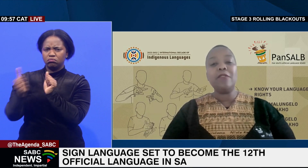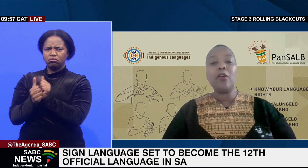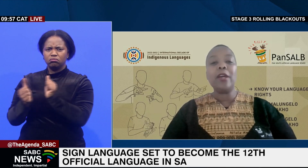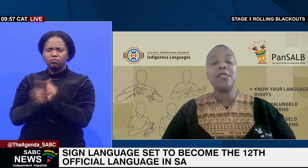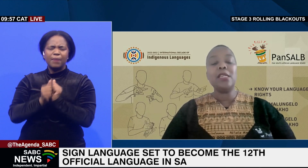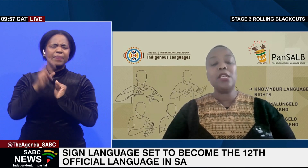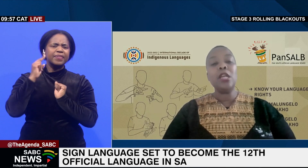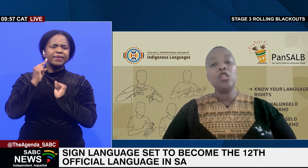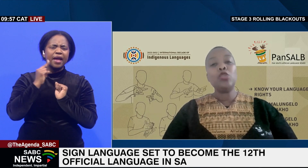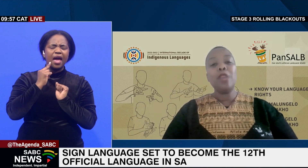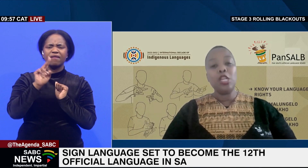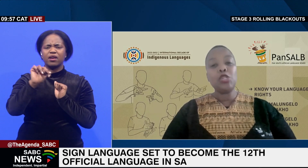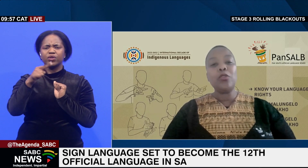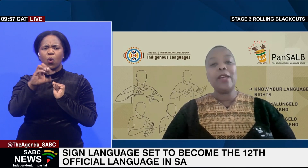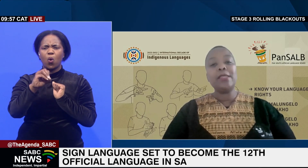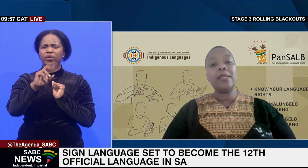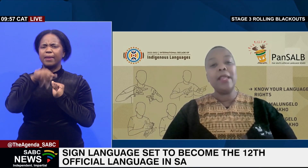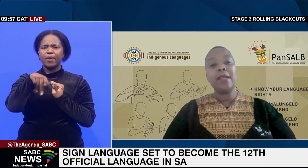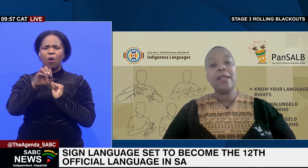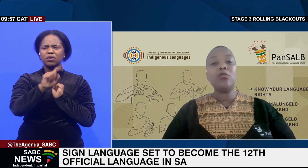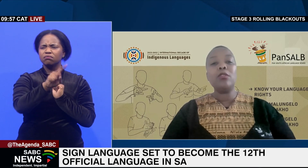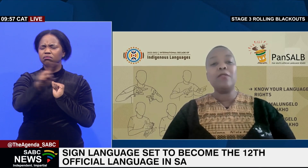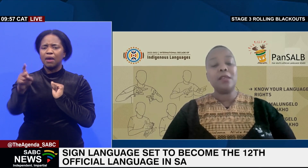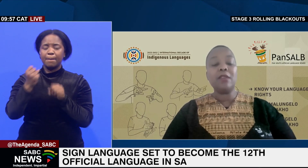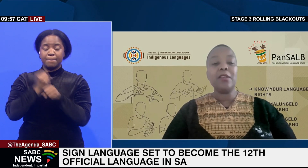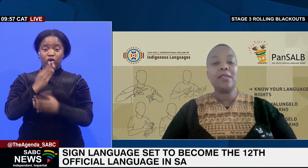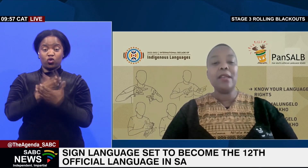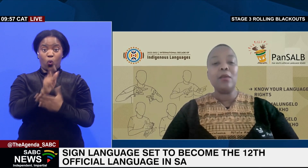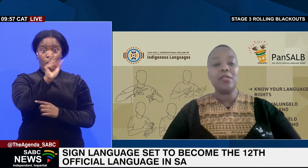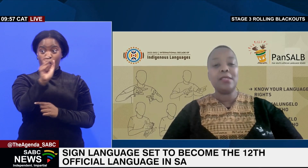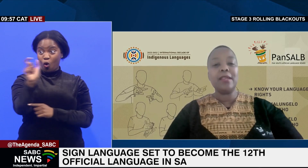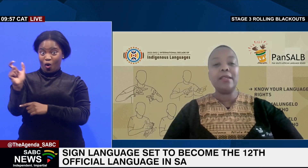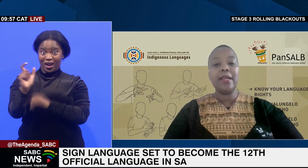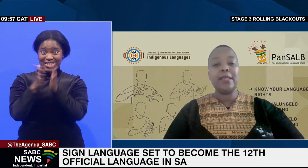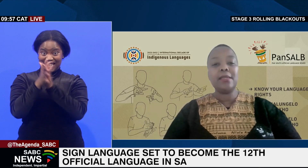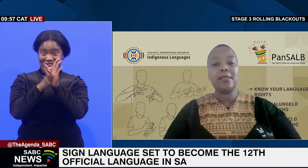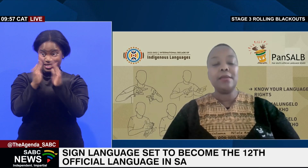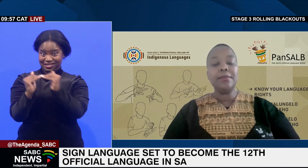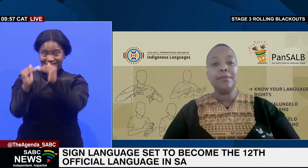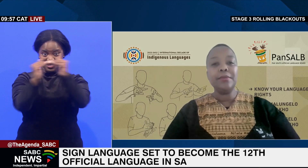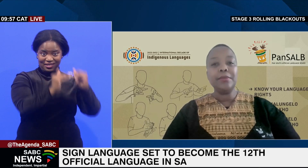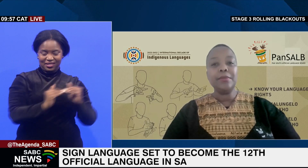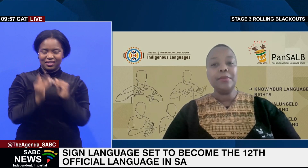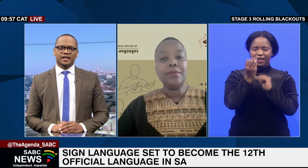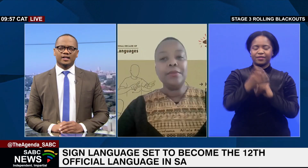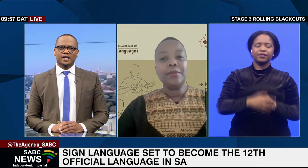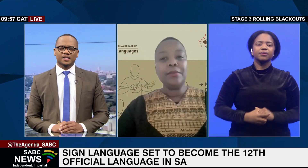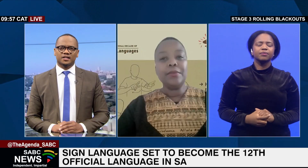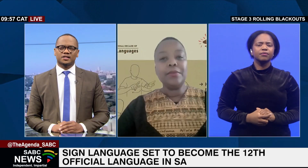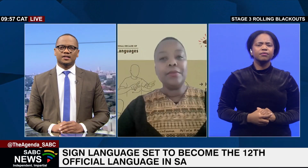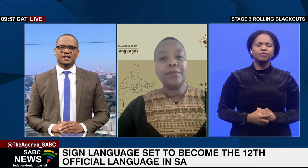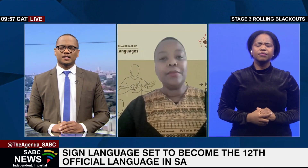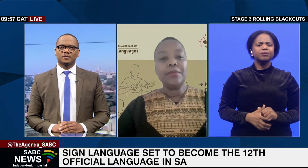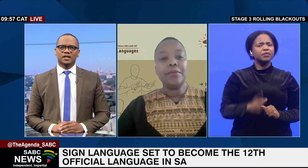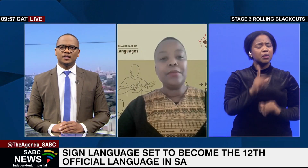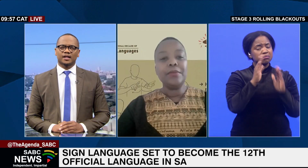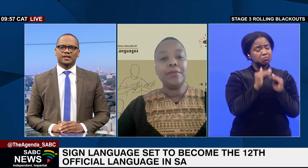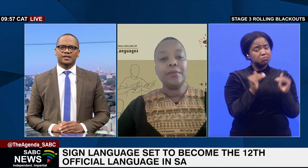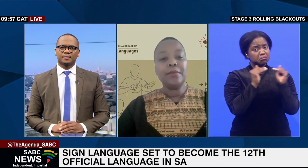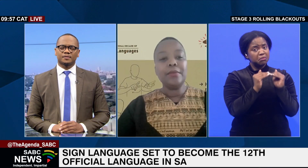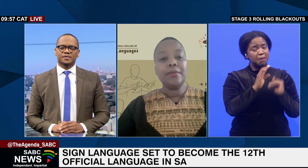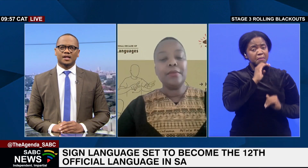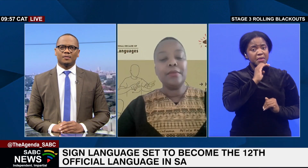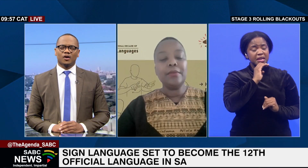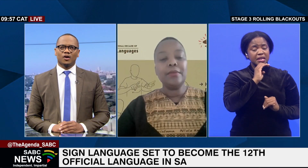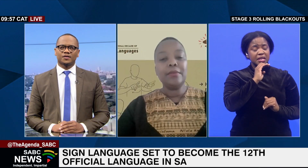deaf organizations, to make sure that the lexicon of the South African Sign Language is standardized. And with that standardization, does it mean